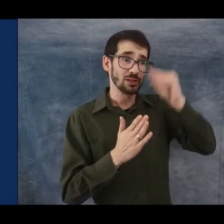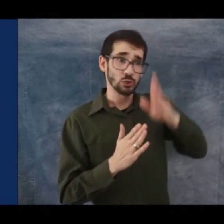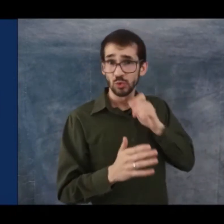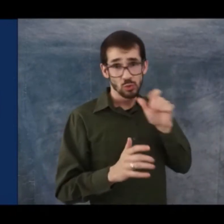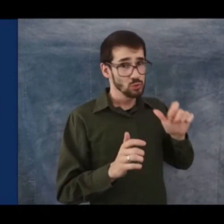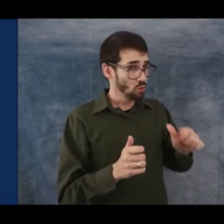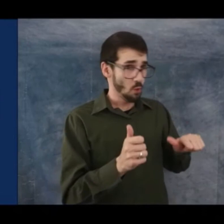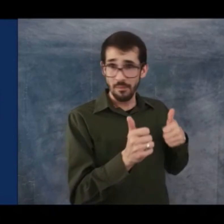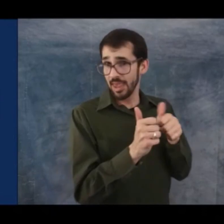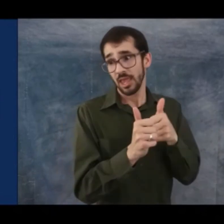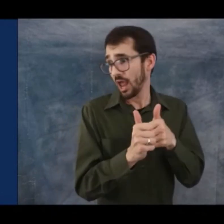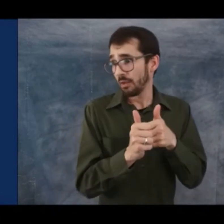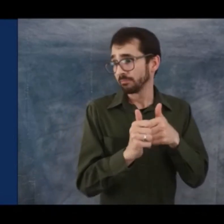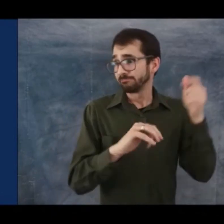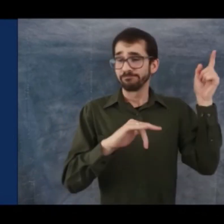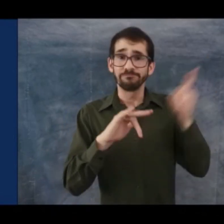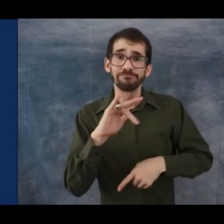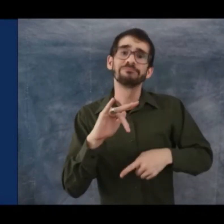grade.